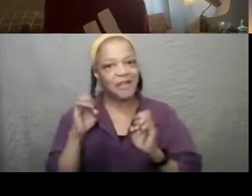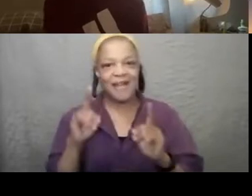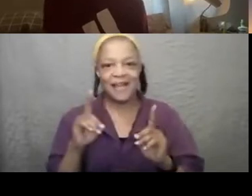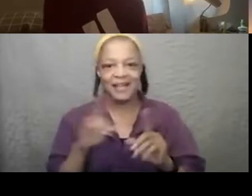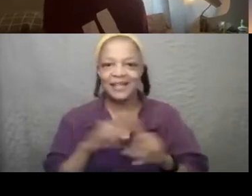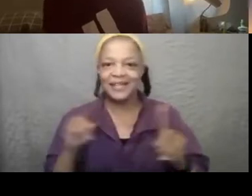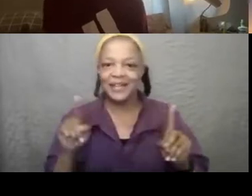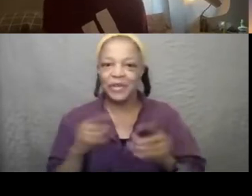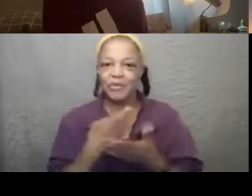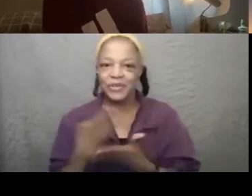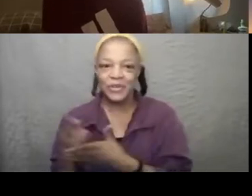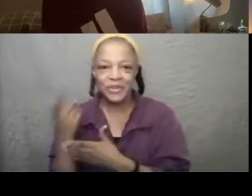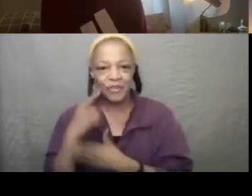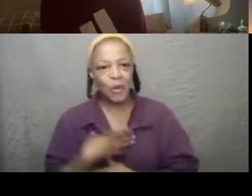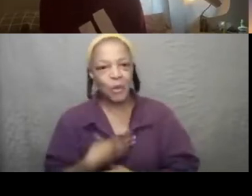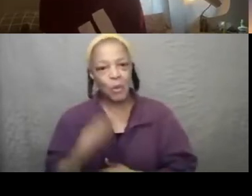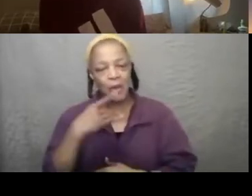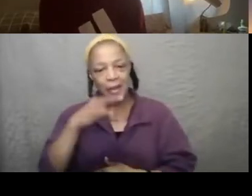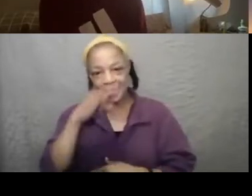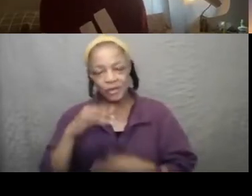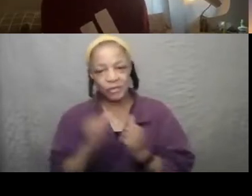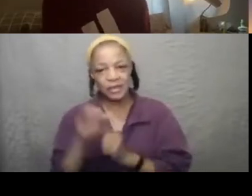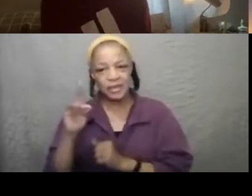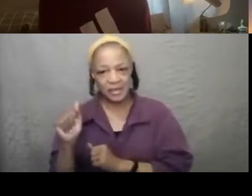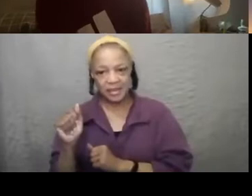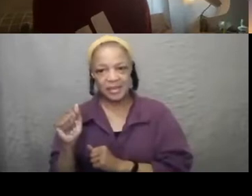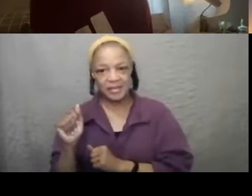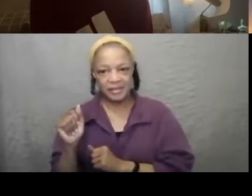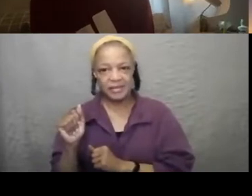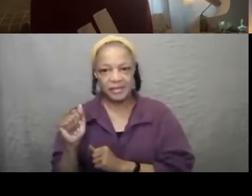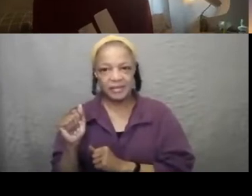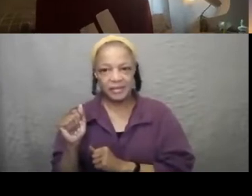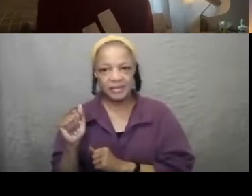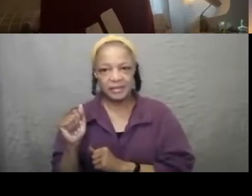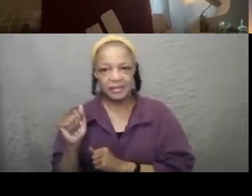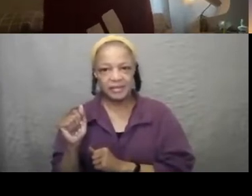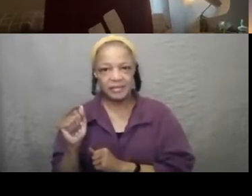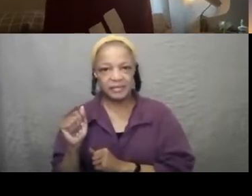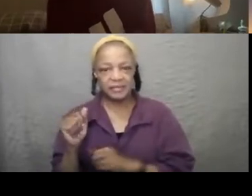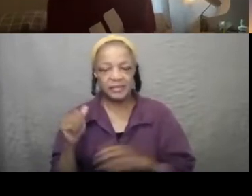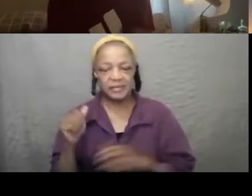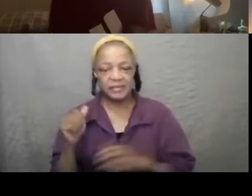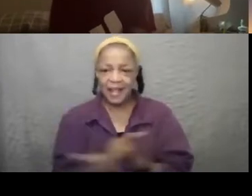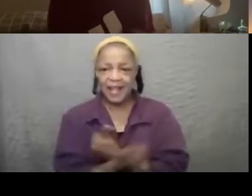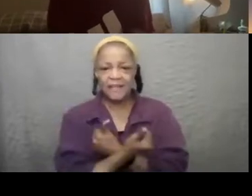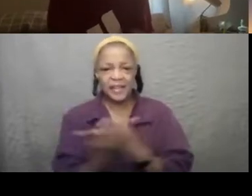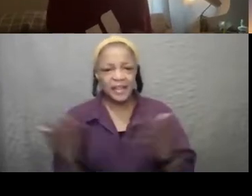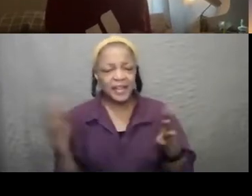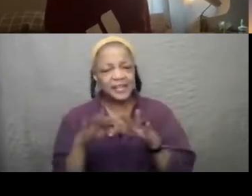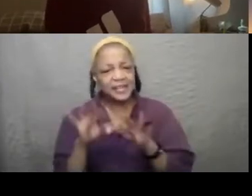of resources for them. And so everything, I feel everything is